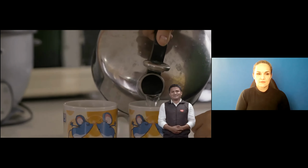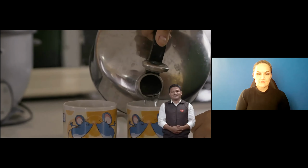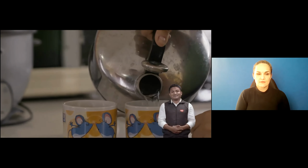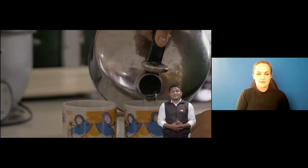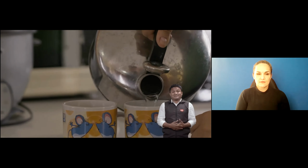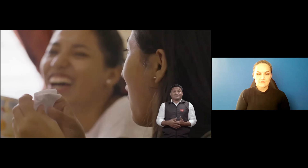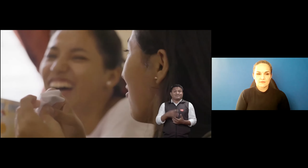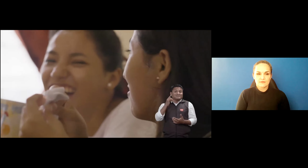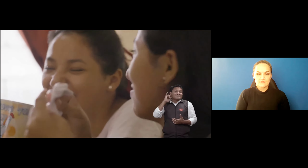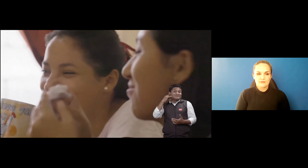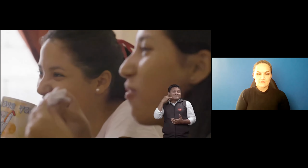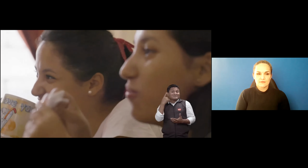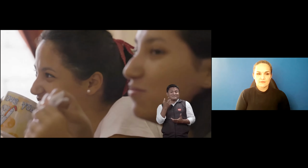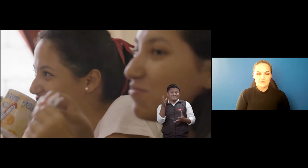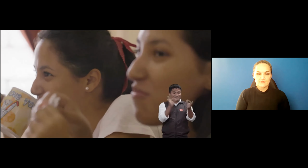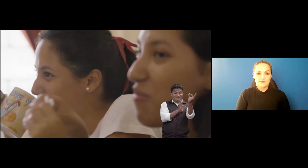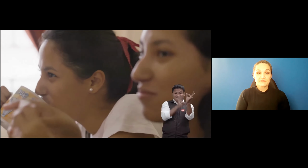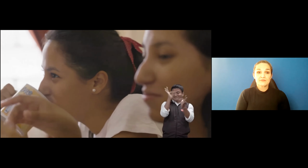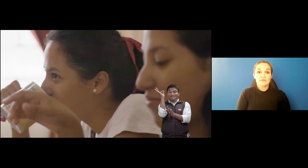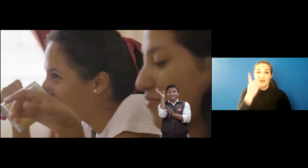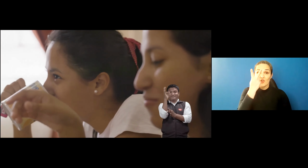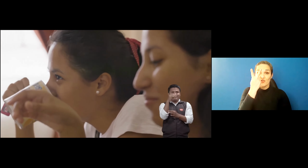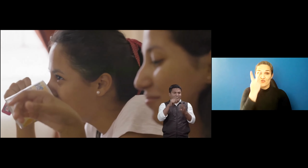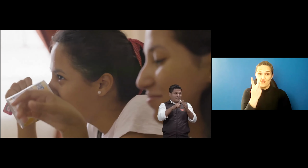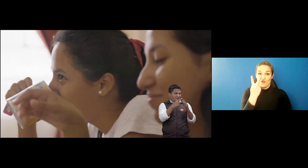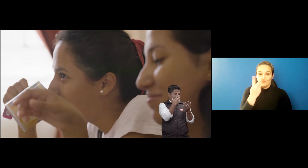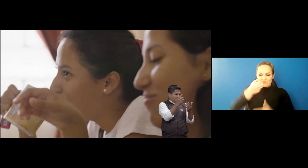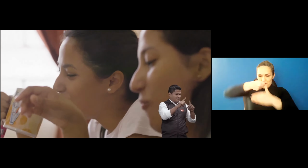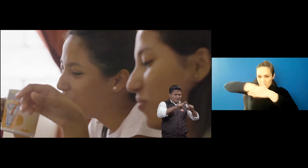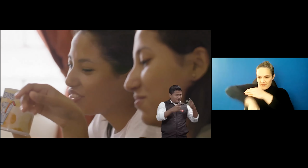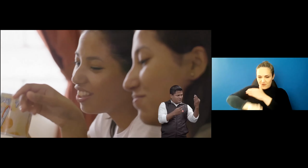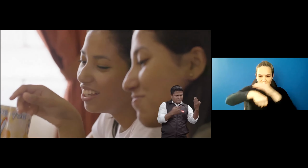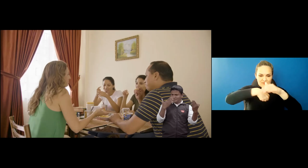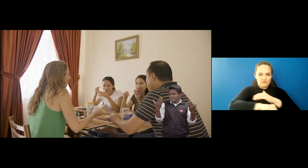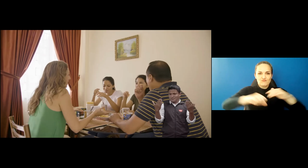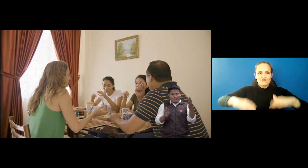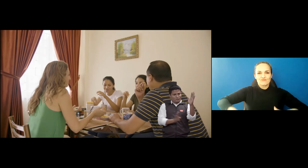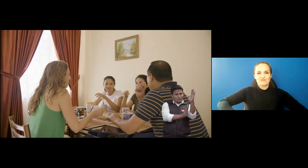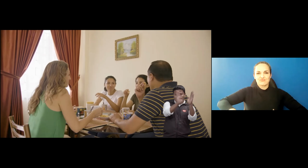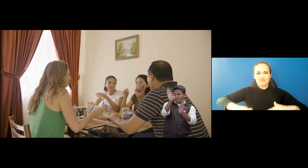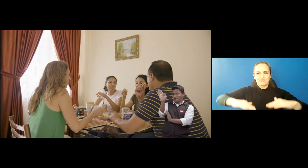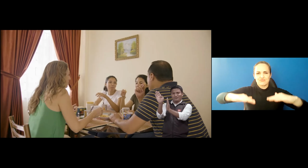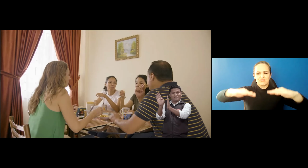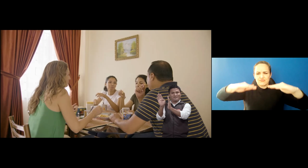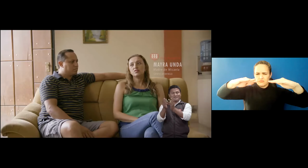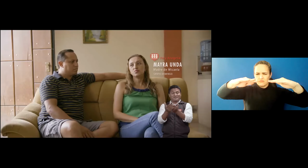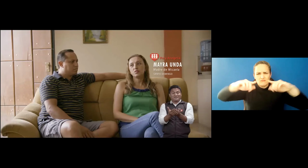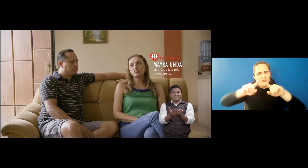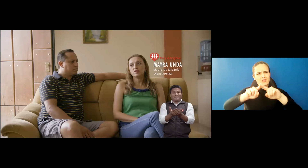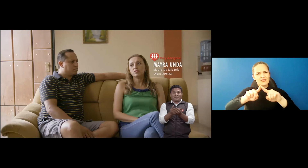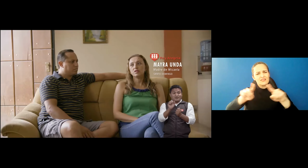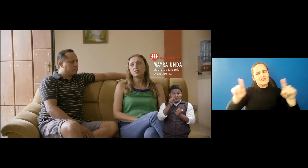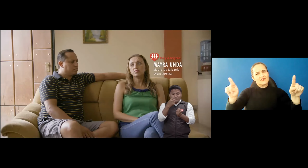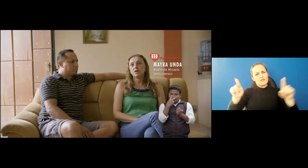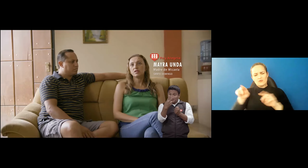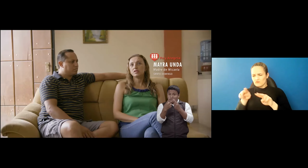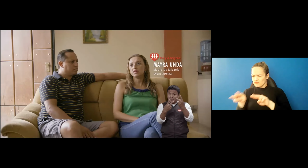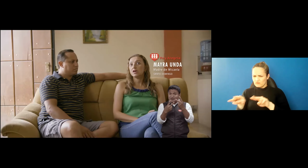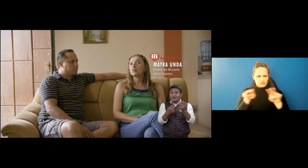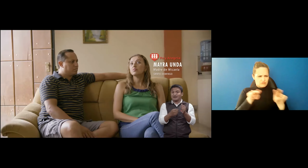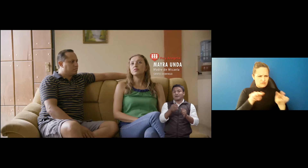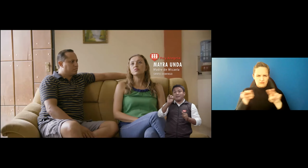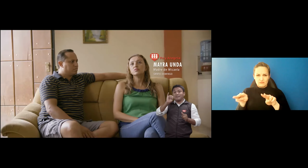las nenas, como son gemelas, empezamos the girls, a hablar. Since they're twins, we started to see the difference in their development in each one, and